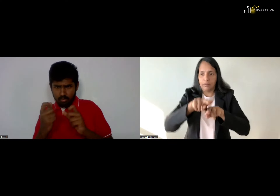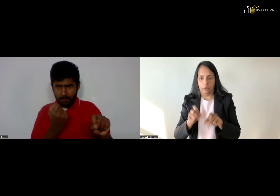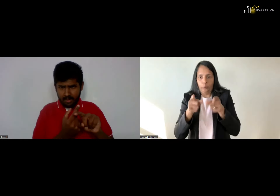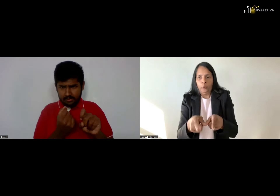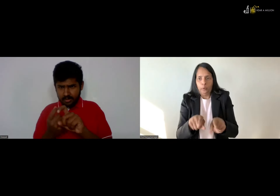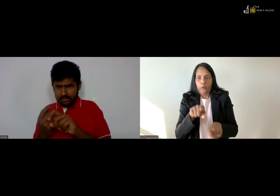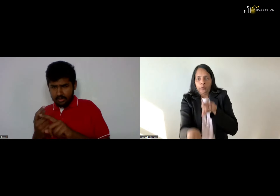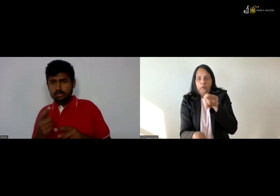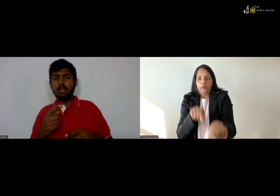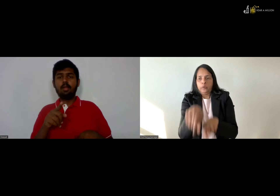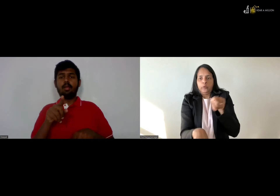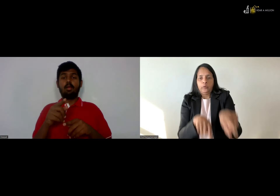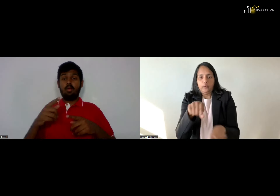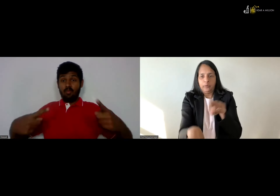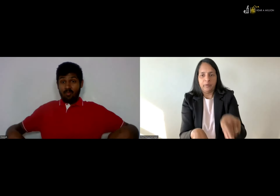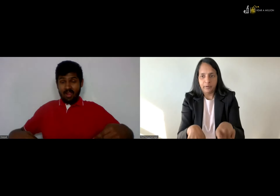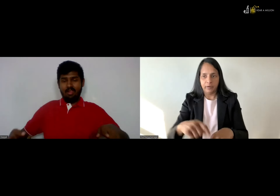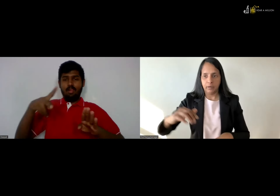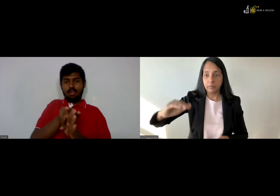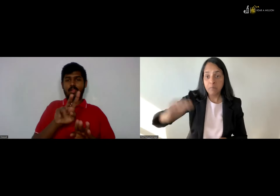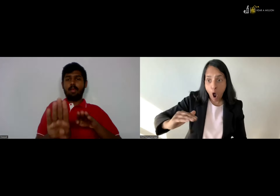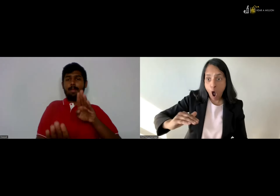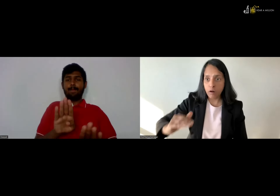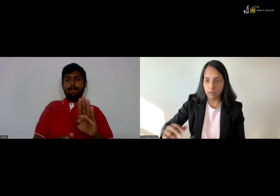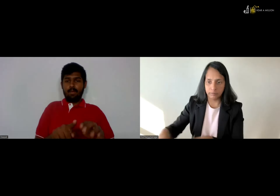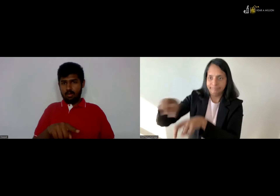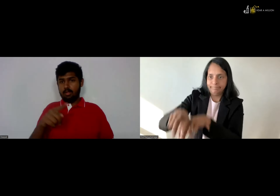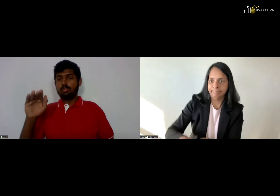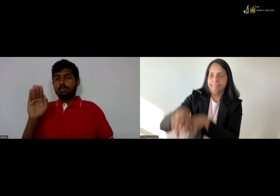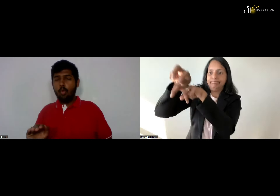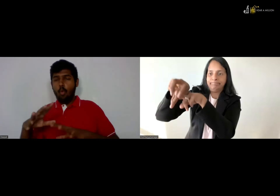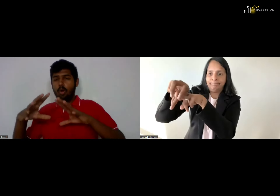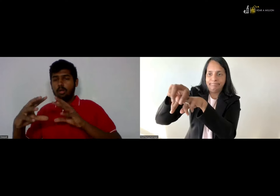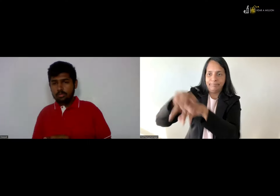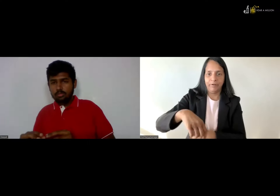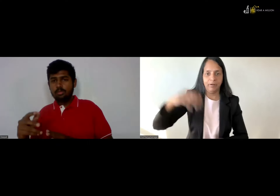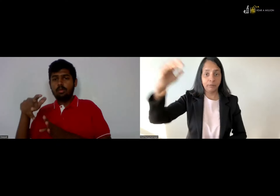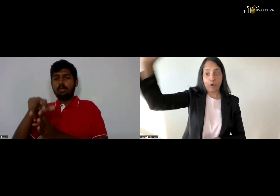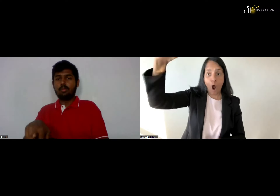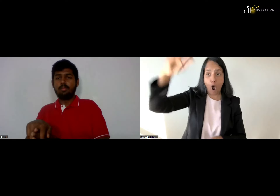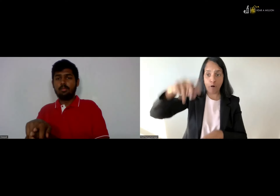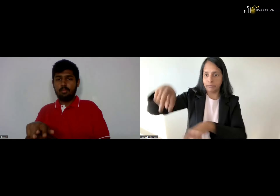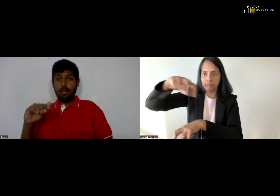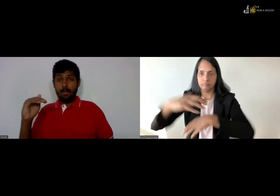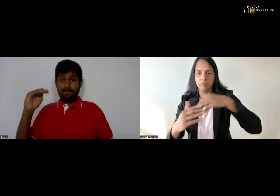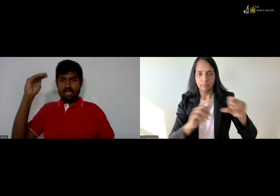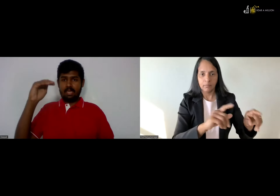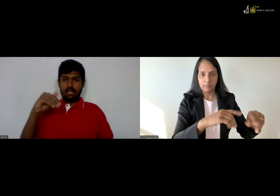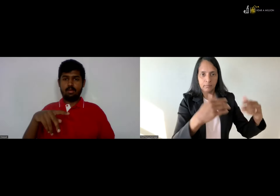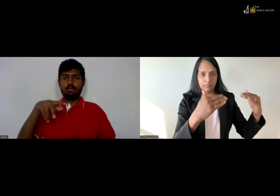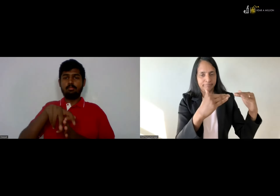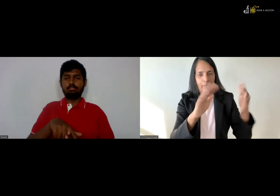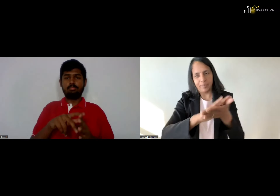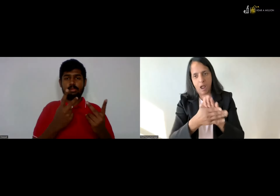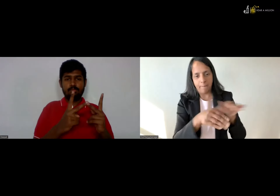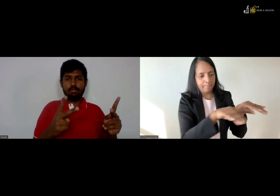having a short height, he or she still can't ride the bicycle.